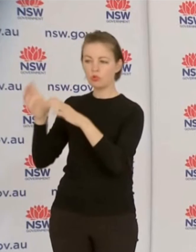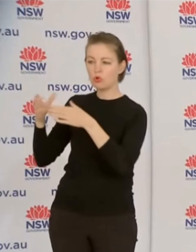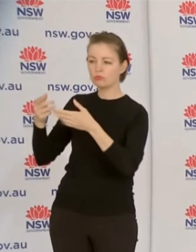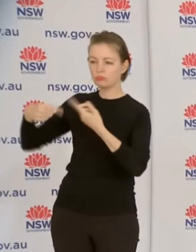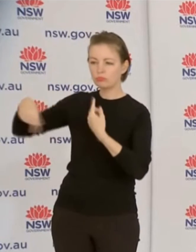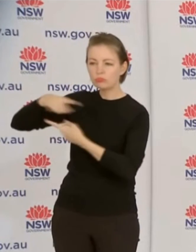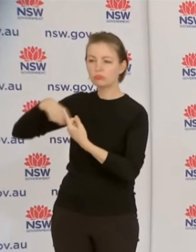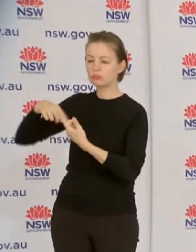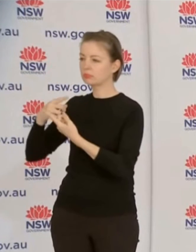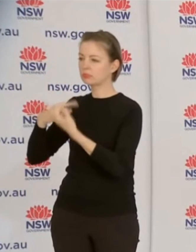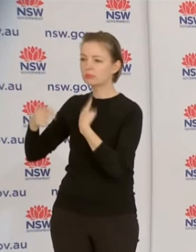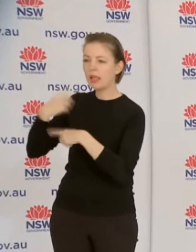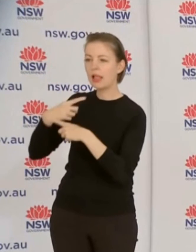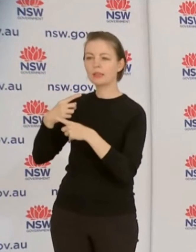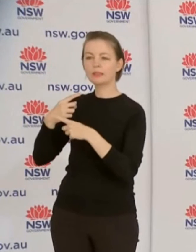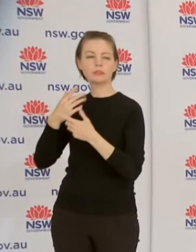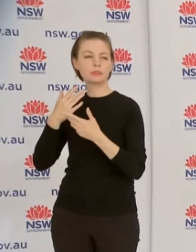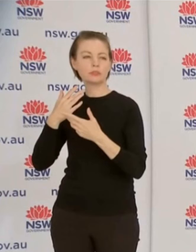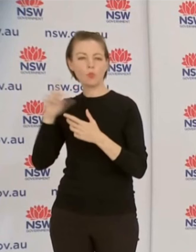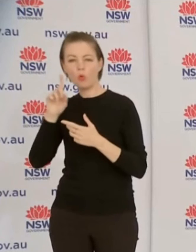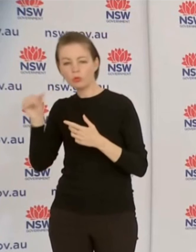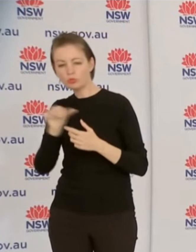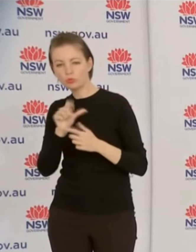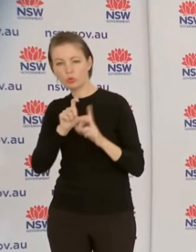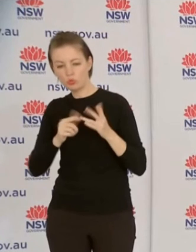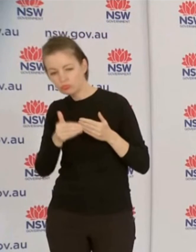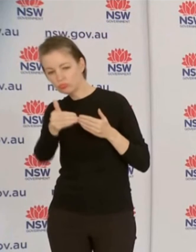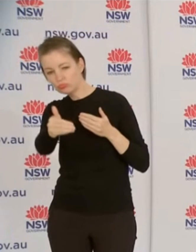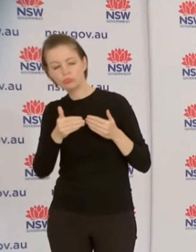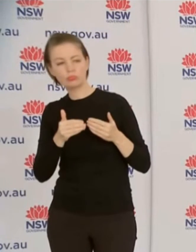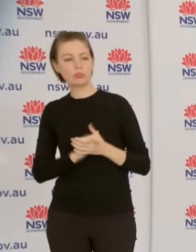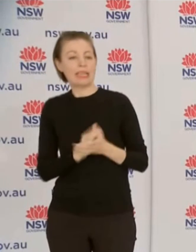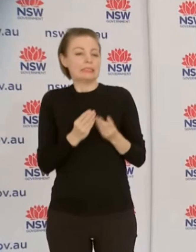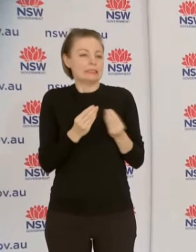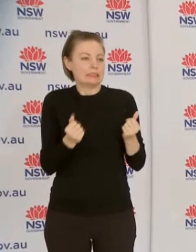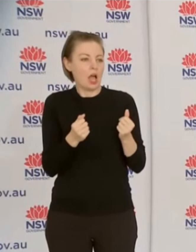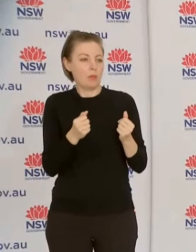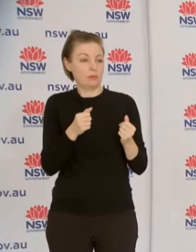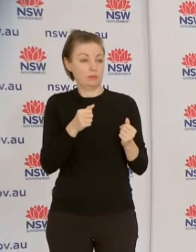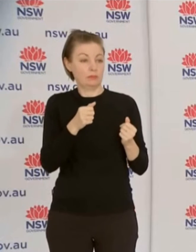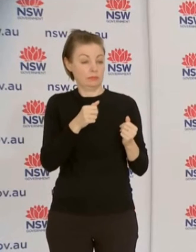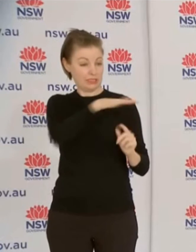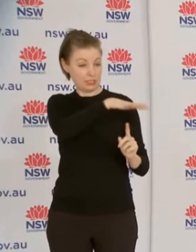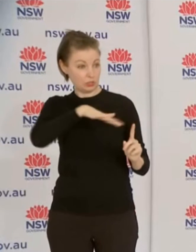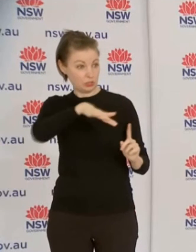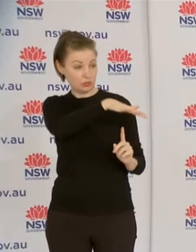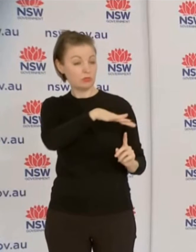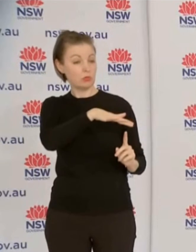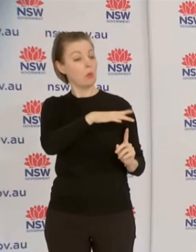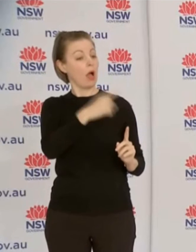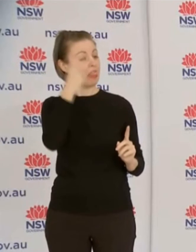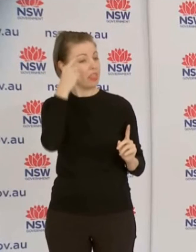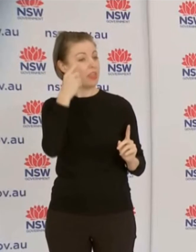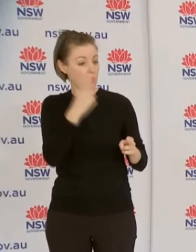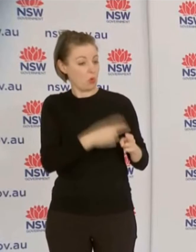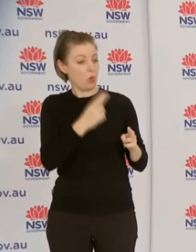or the traditional tests people have are much more reliable, but in certain settings, rapid antigen tests, I think, is the way of the future. And I know that our regulatory